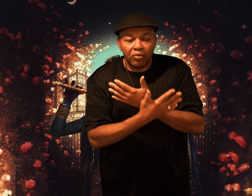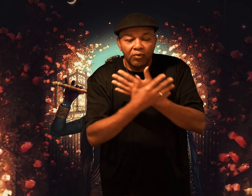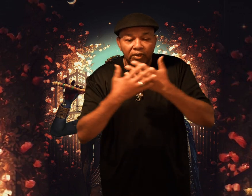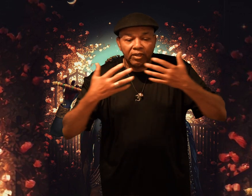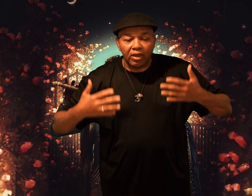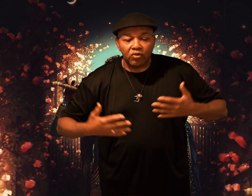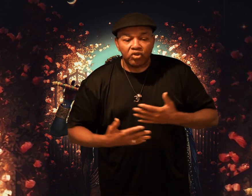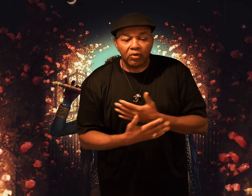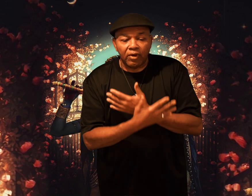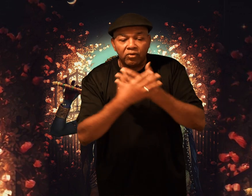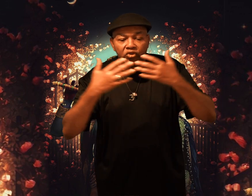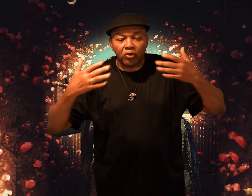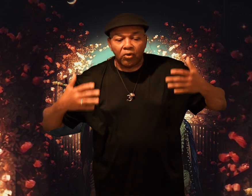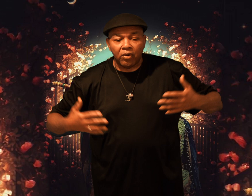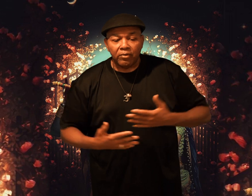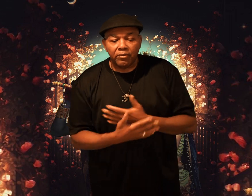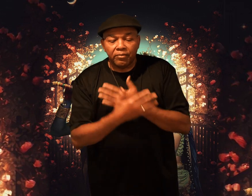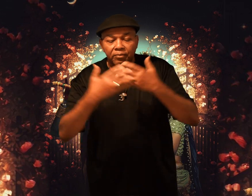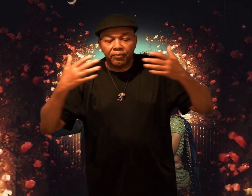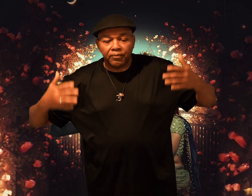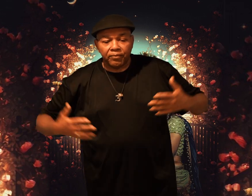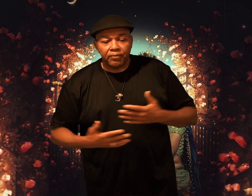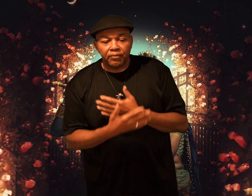moving the energy around your core.